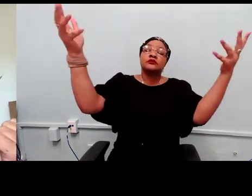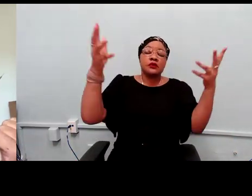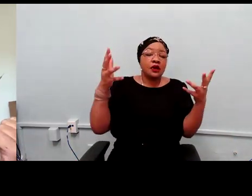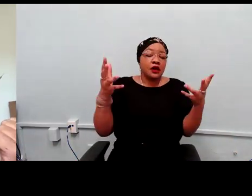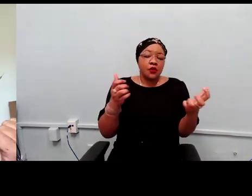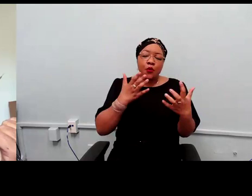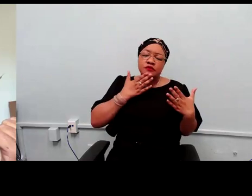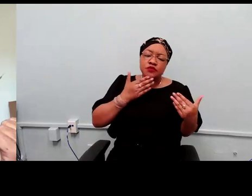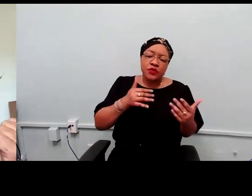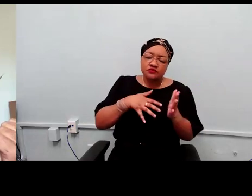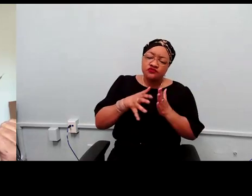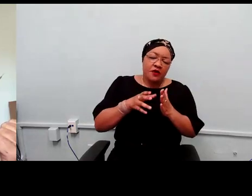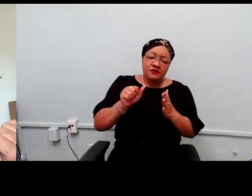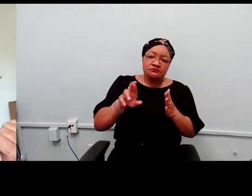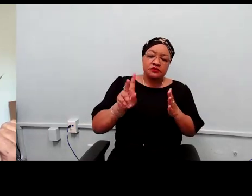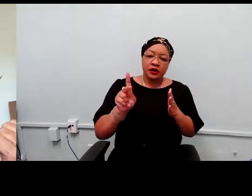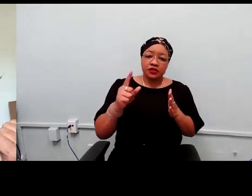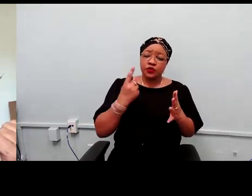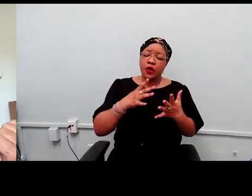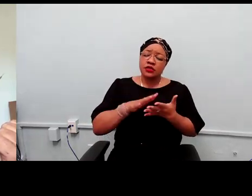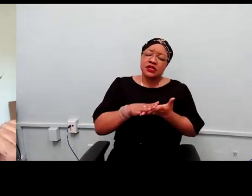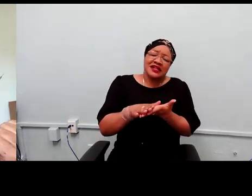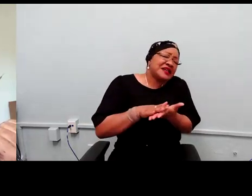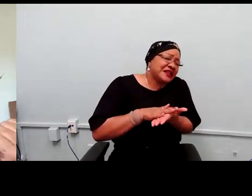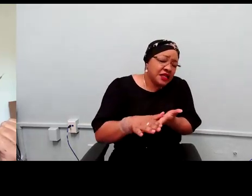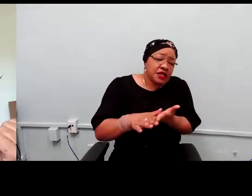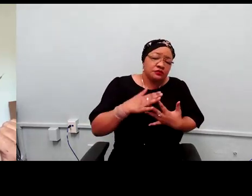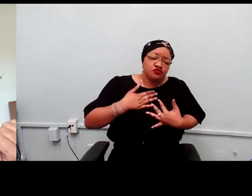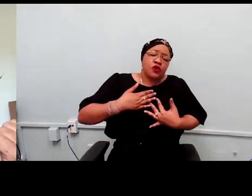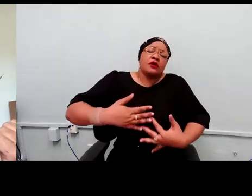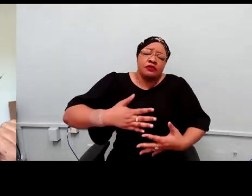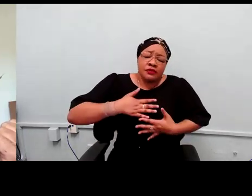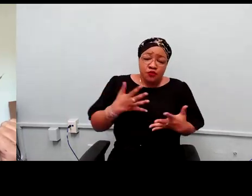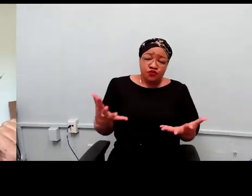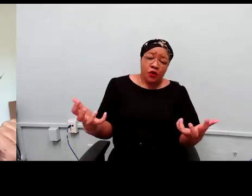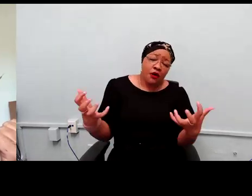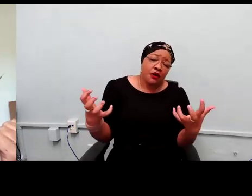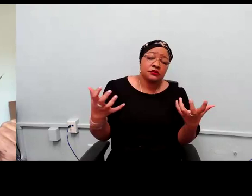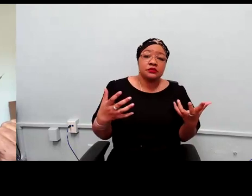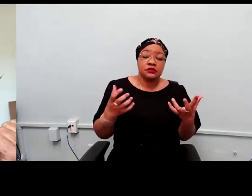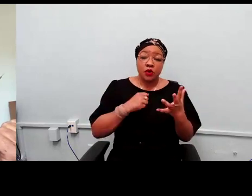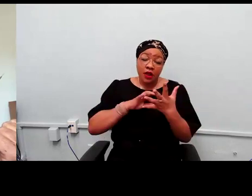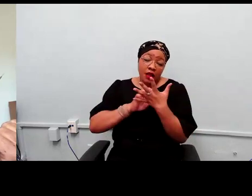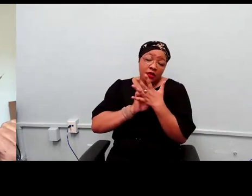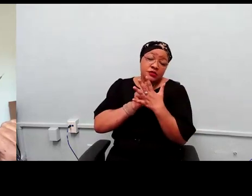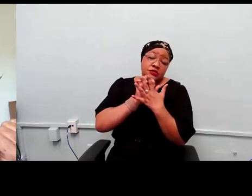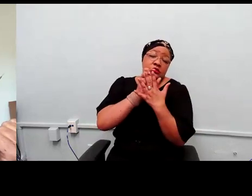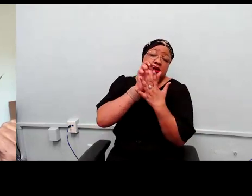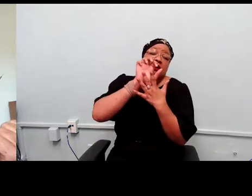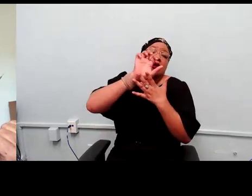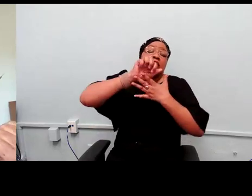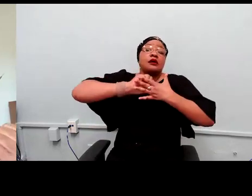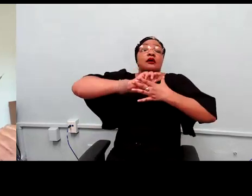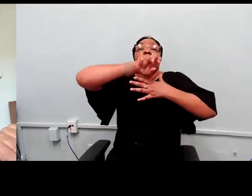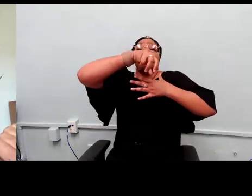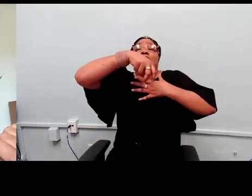bark, just one pine cleansed breath. Breaking free, she climbs out of the smoky rooms, jumps